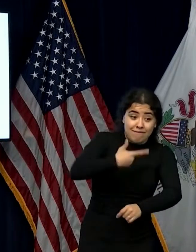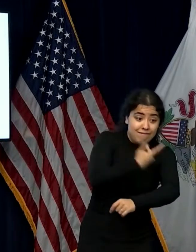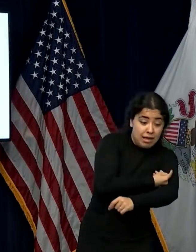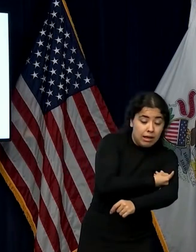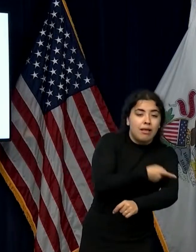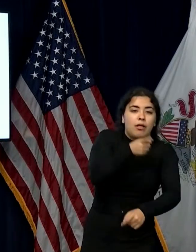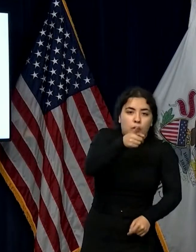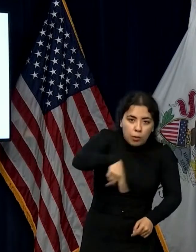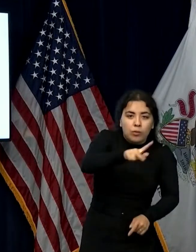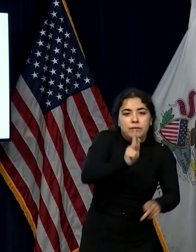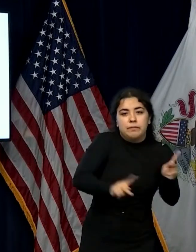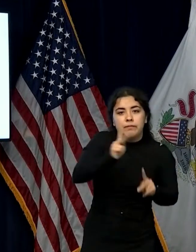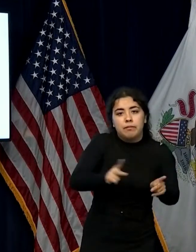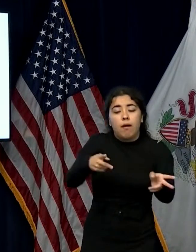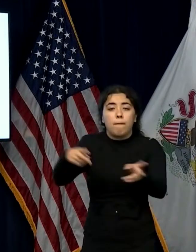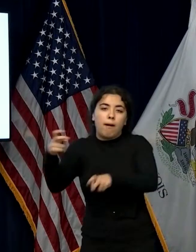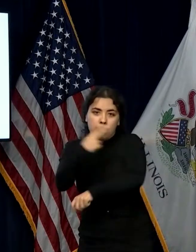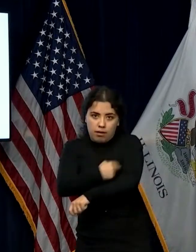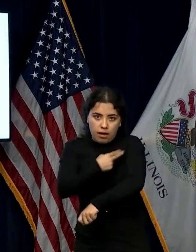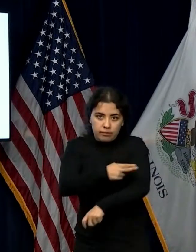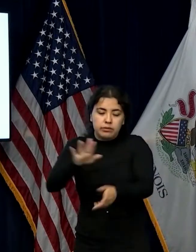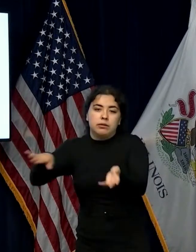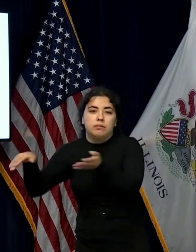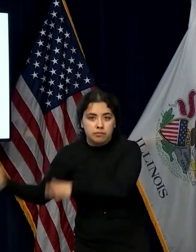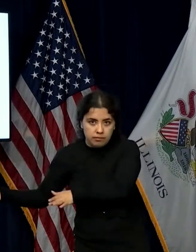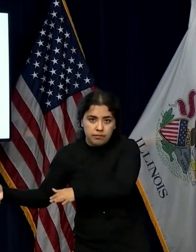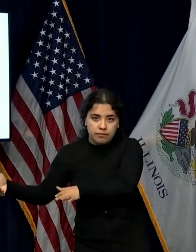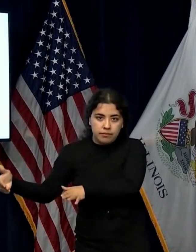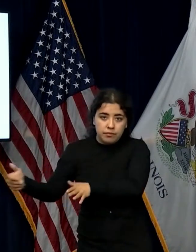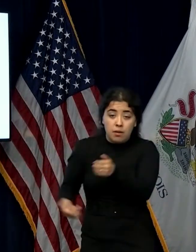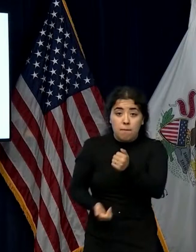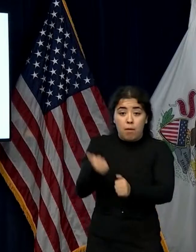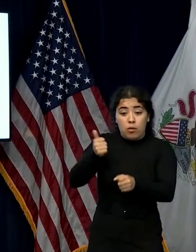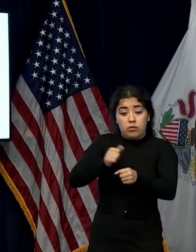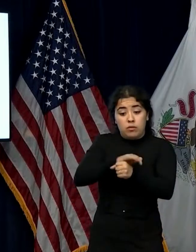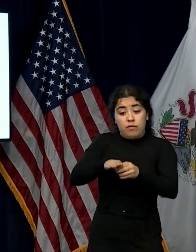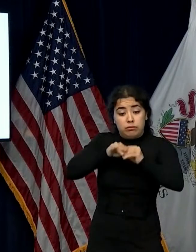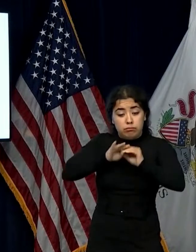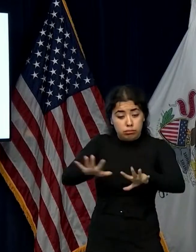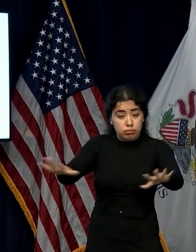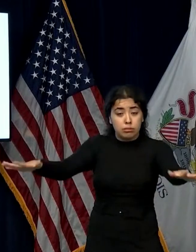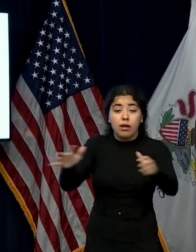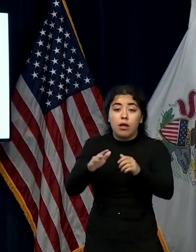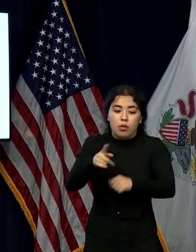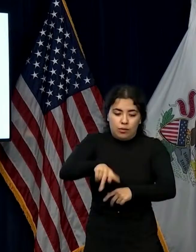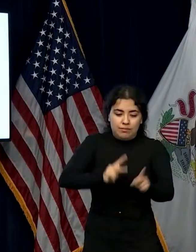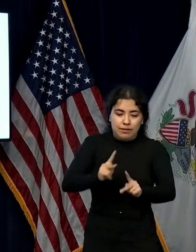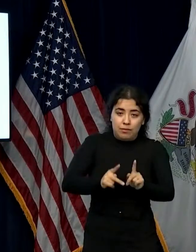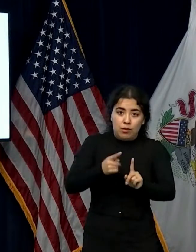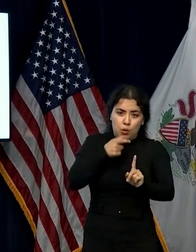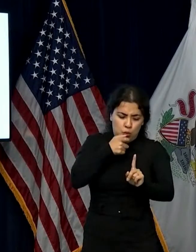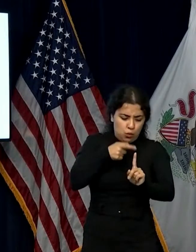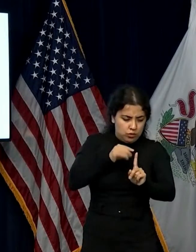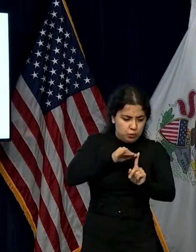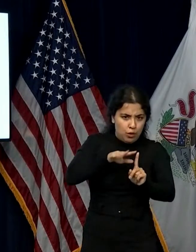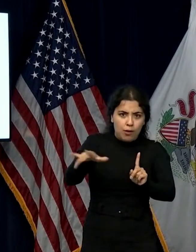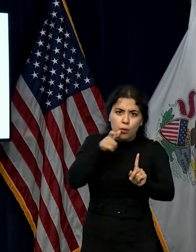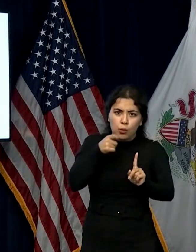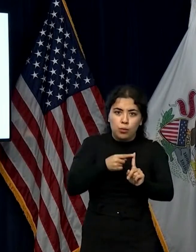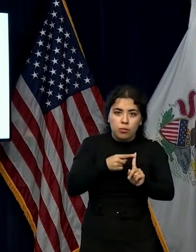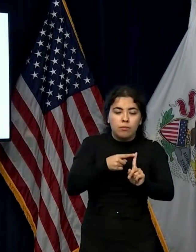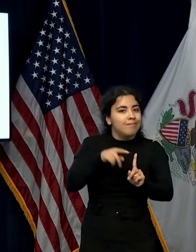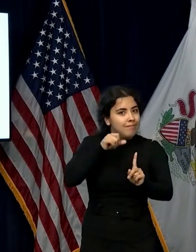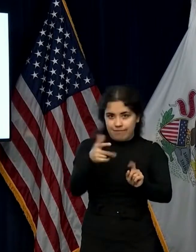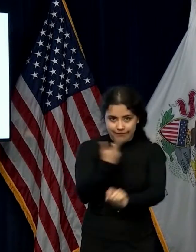vaccinated. And the majority of transmission is also among the unvaccinated. Thus the phrase that it has become a